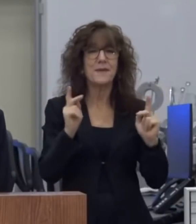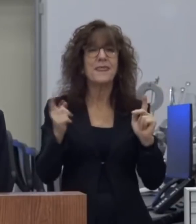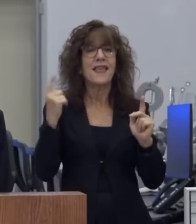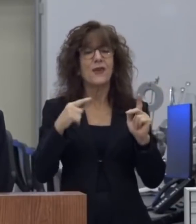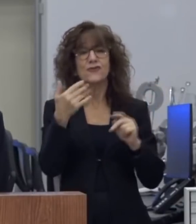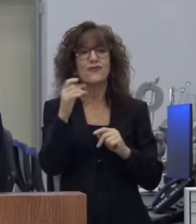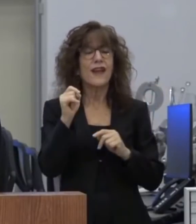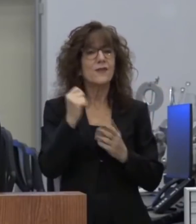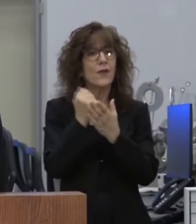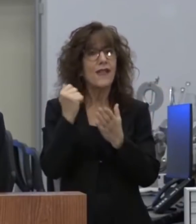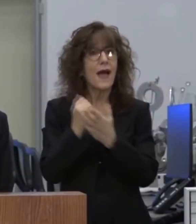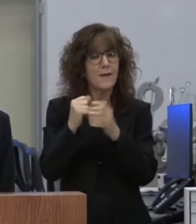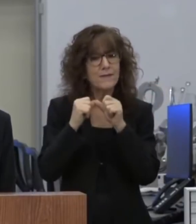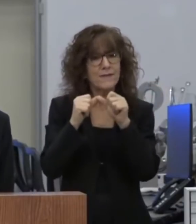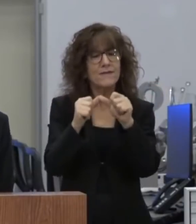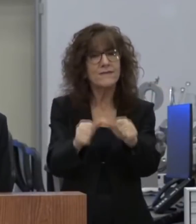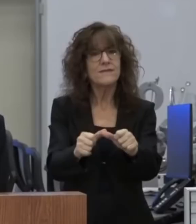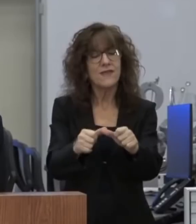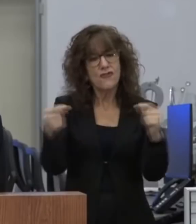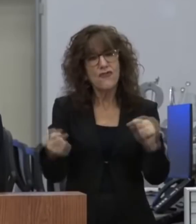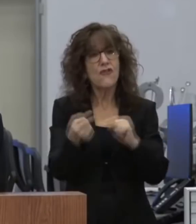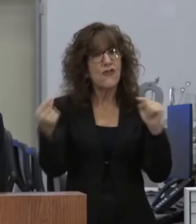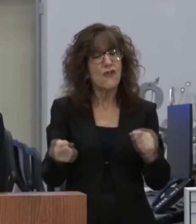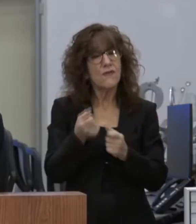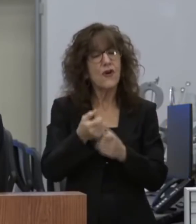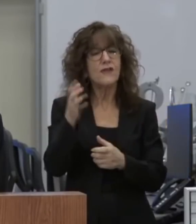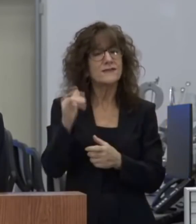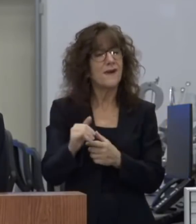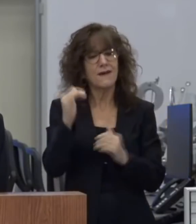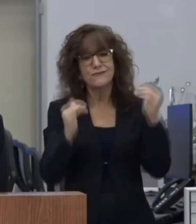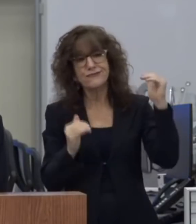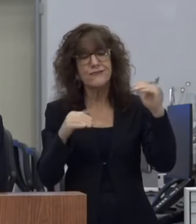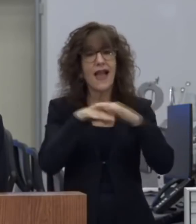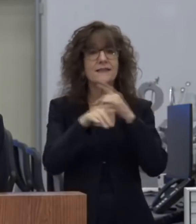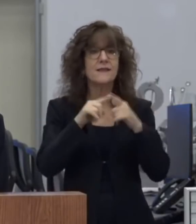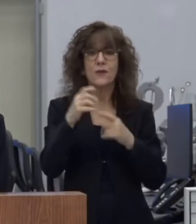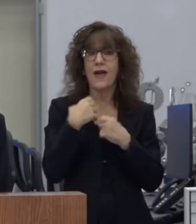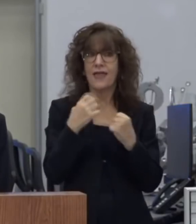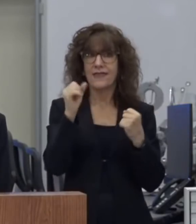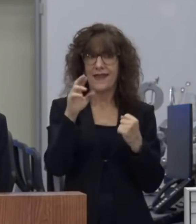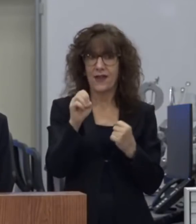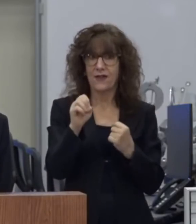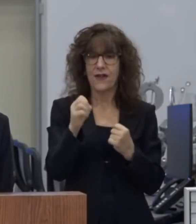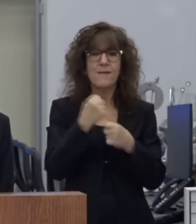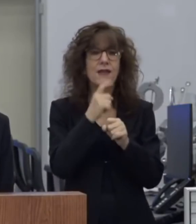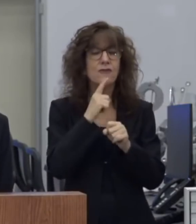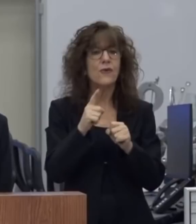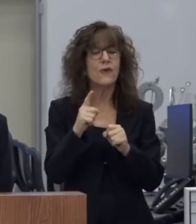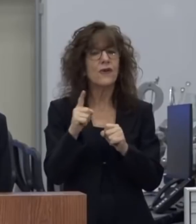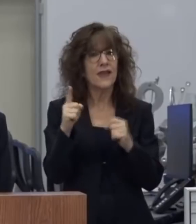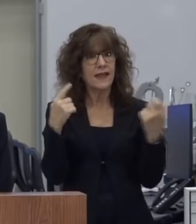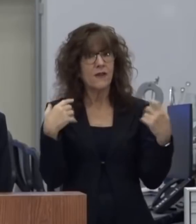the long-term harm caused by disparate access to health care, and they will also help ensure that in our recovery from